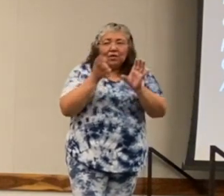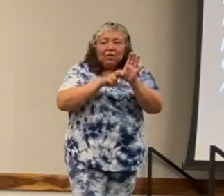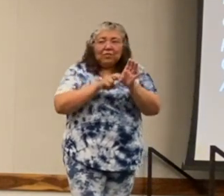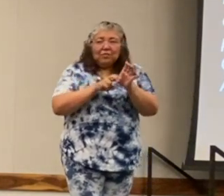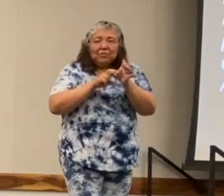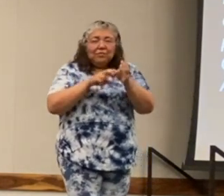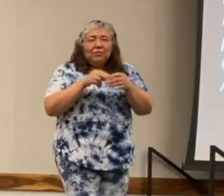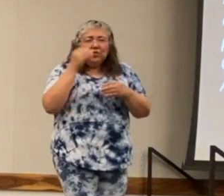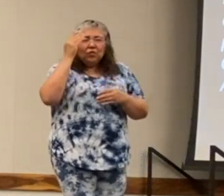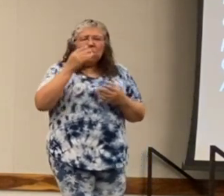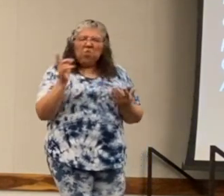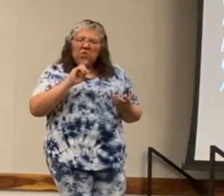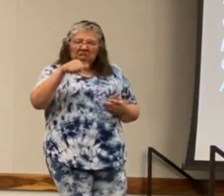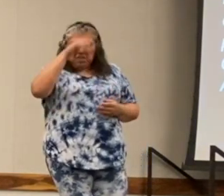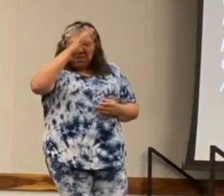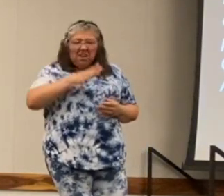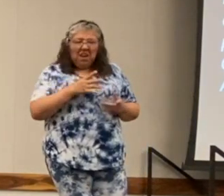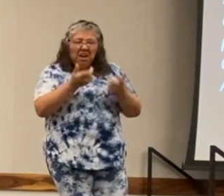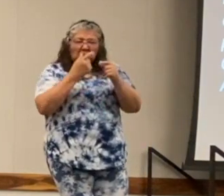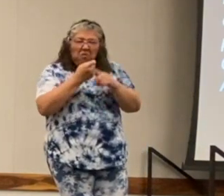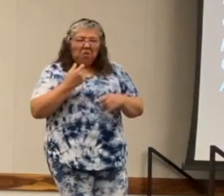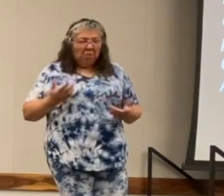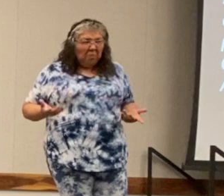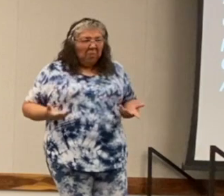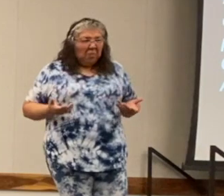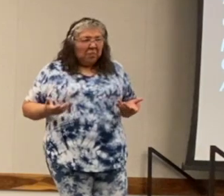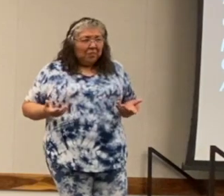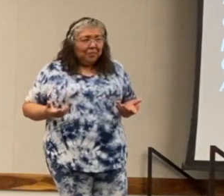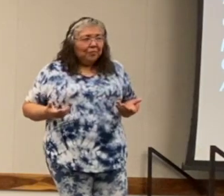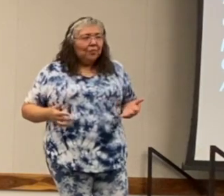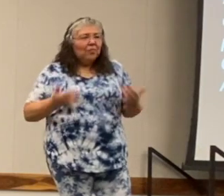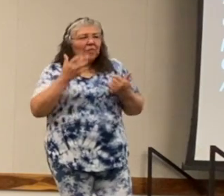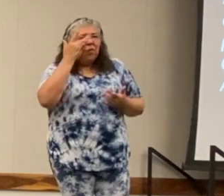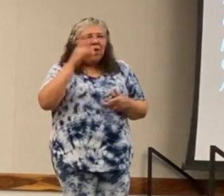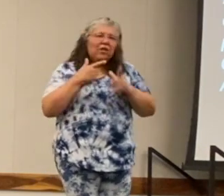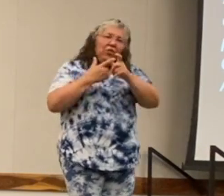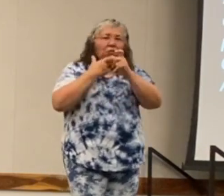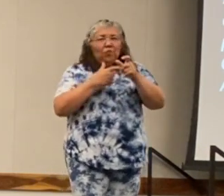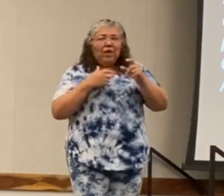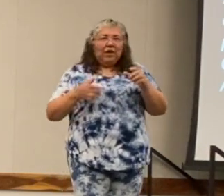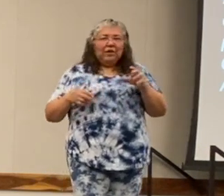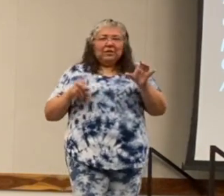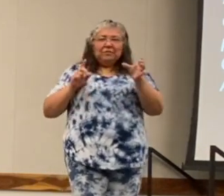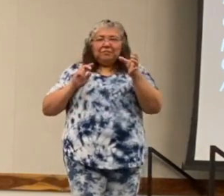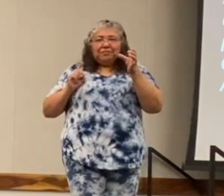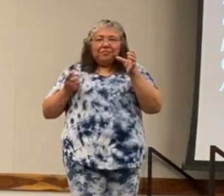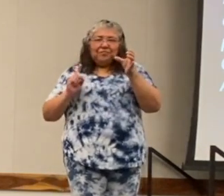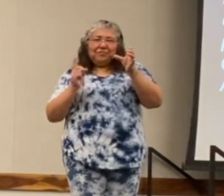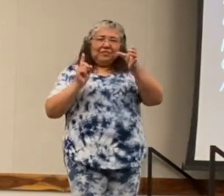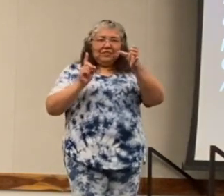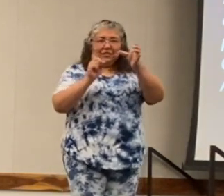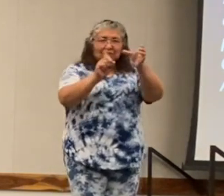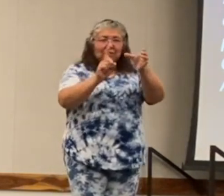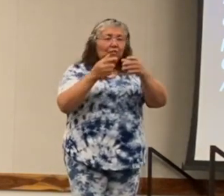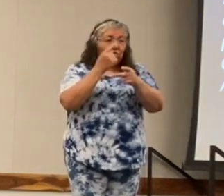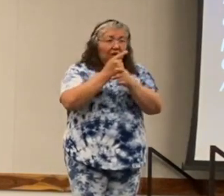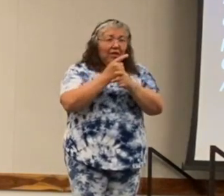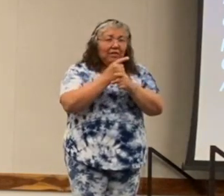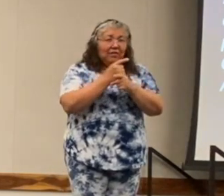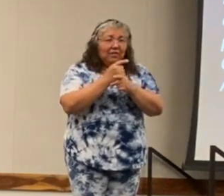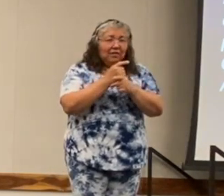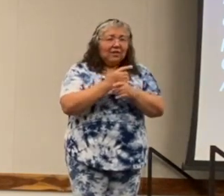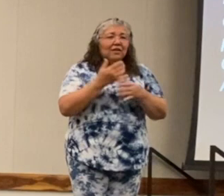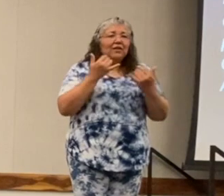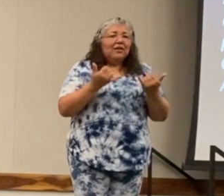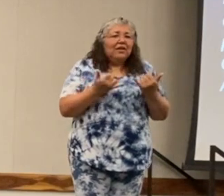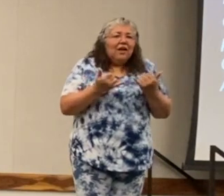you be wondering, where did this guy come from? Why is he all running up on my chariot? Right? If